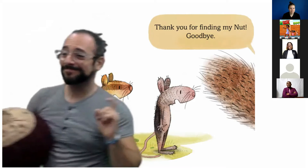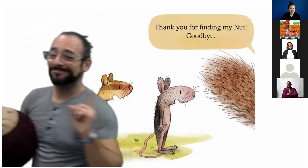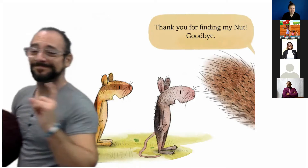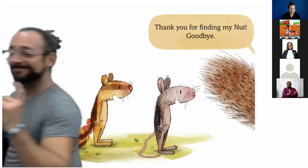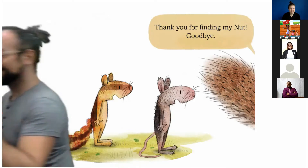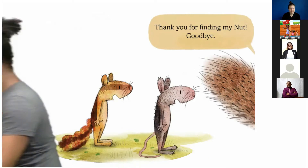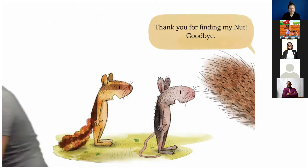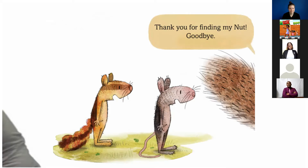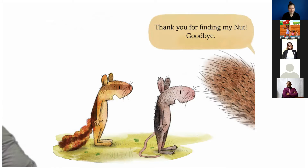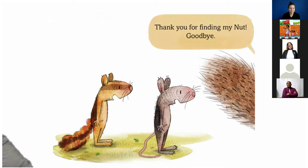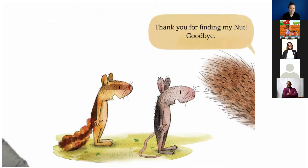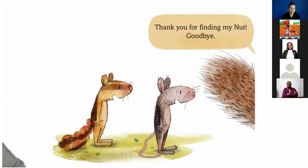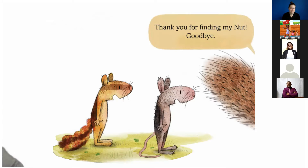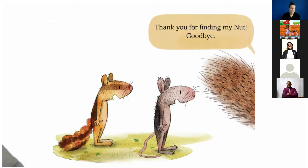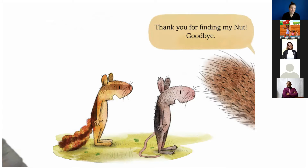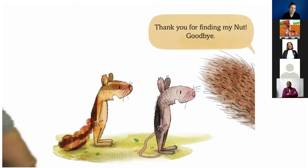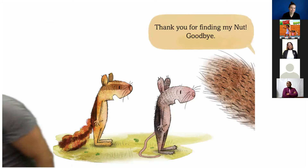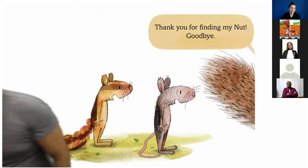Goodbye.